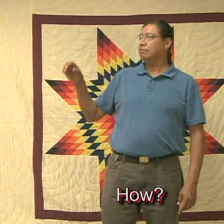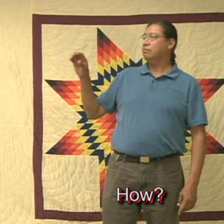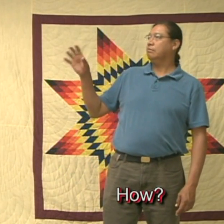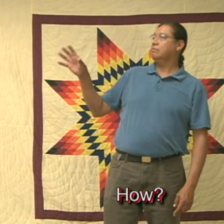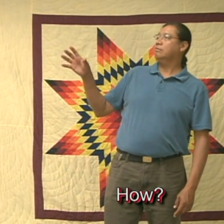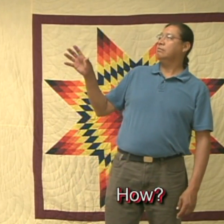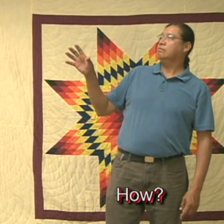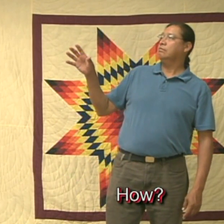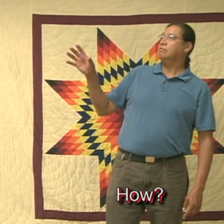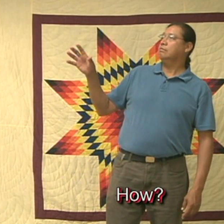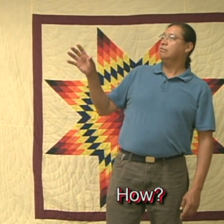Doket.